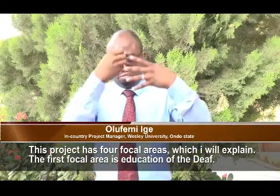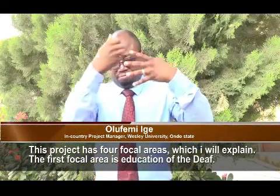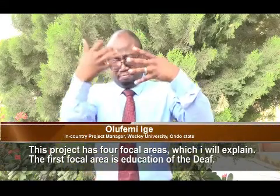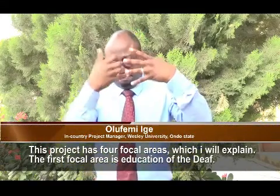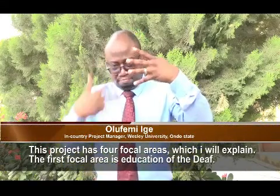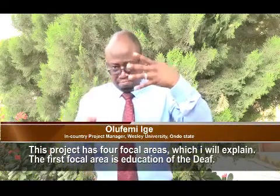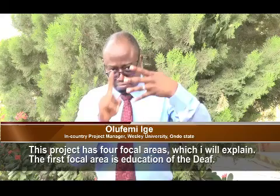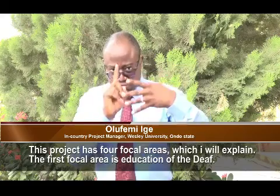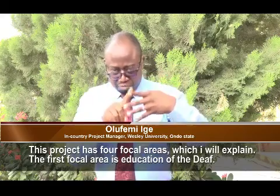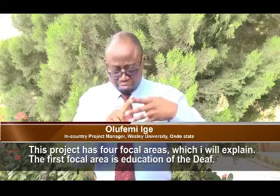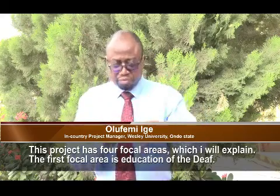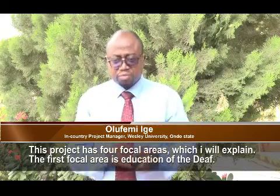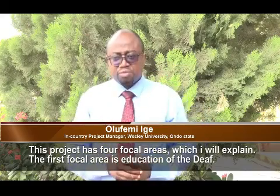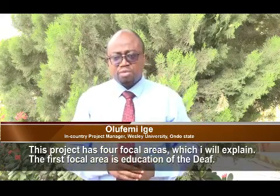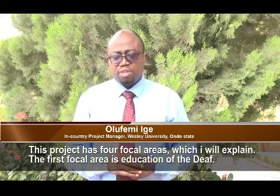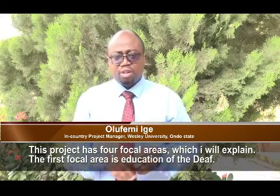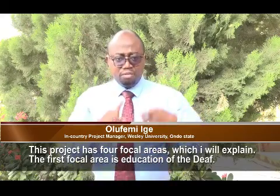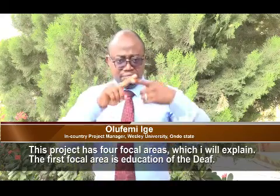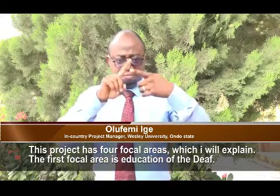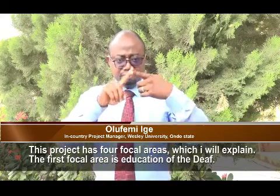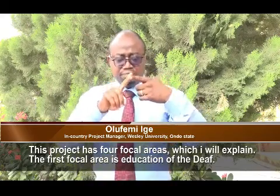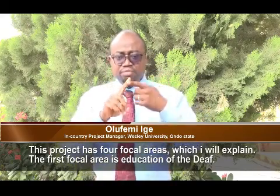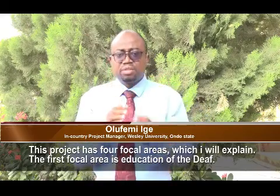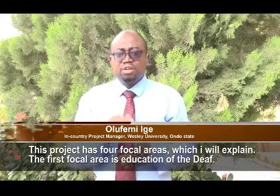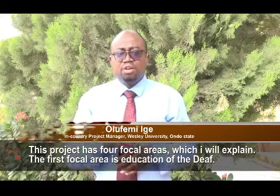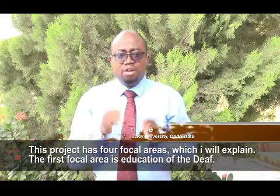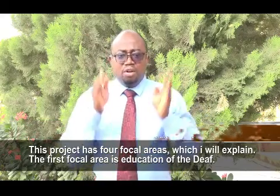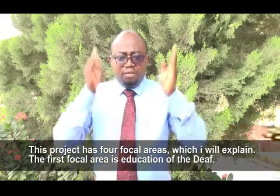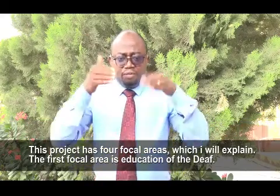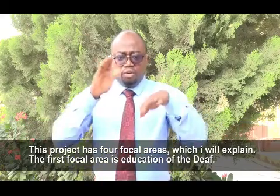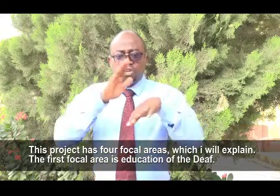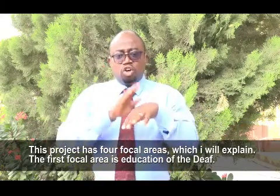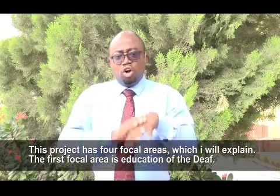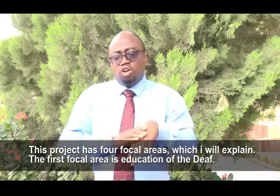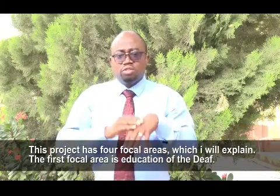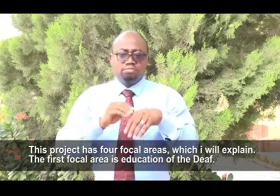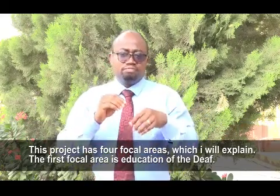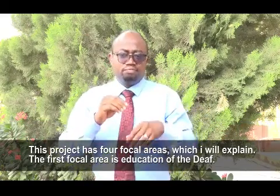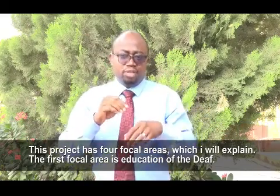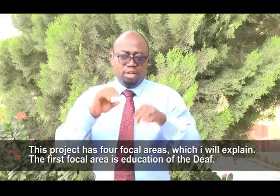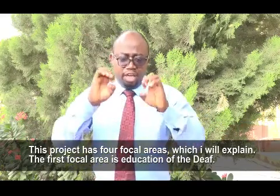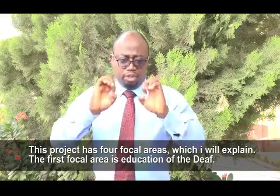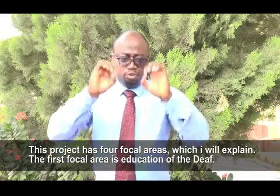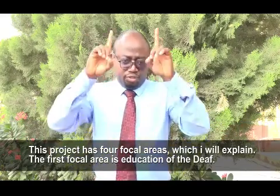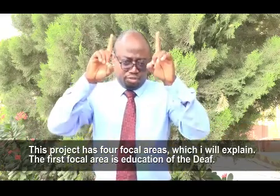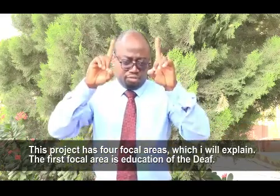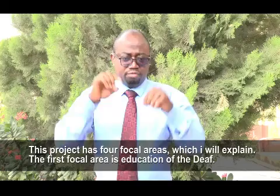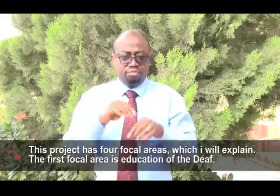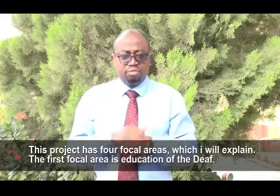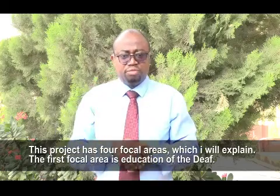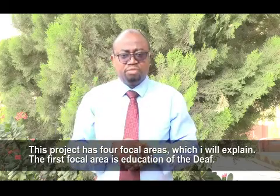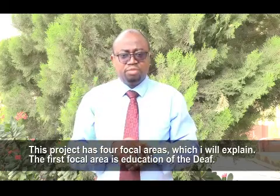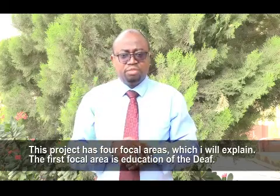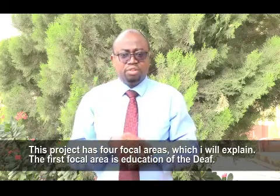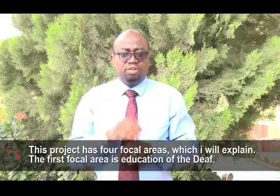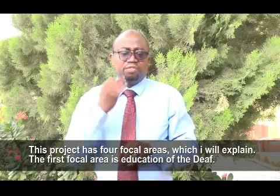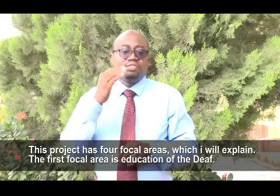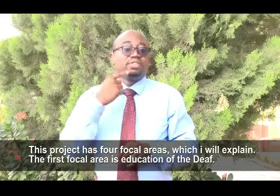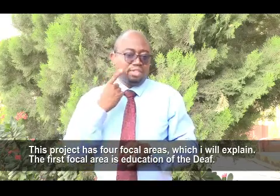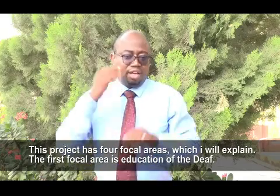which I will explain. The first focal area is education